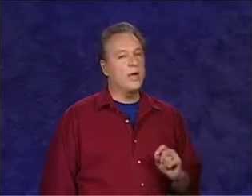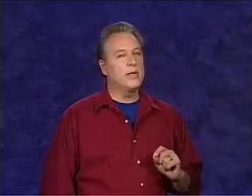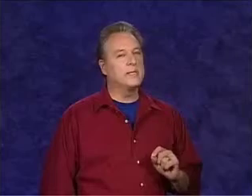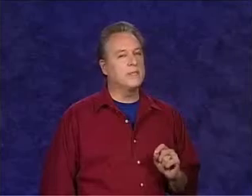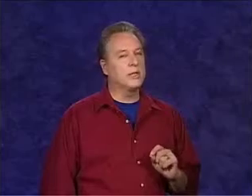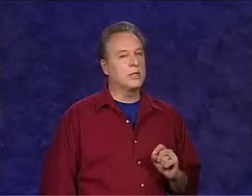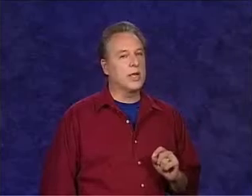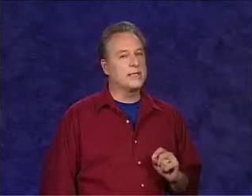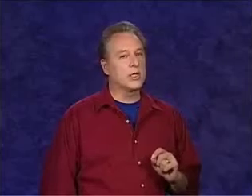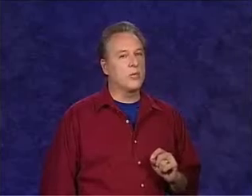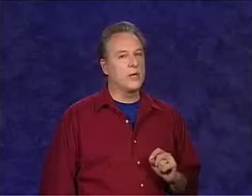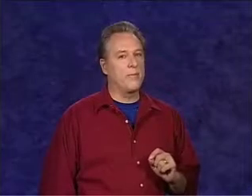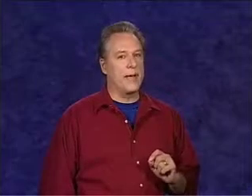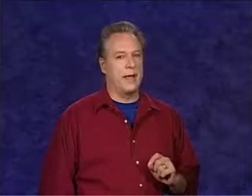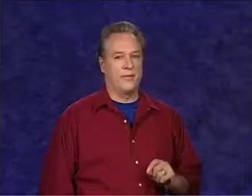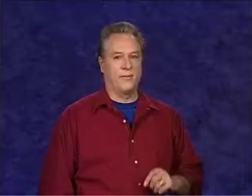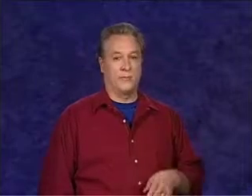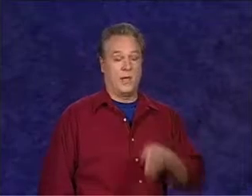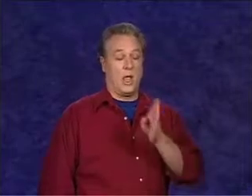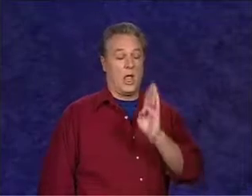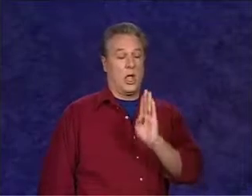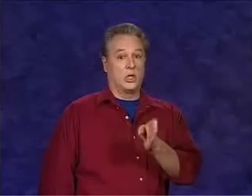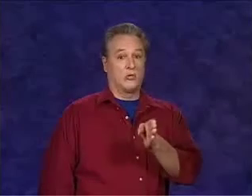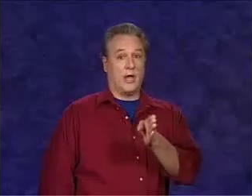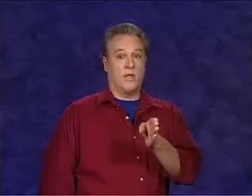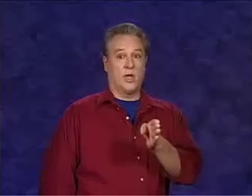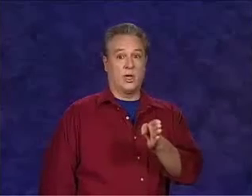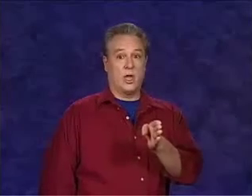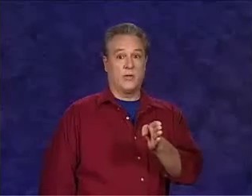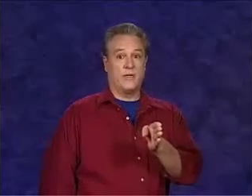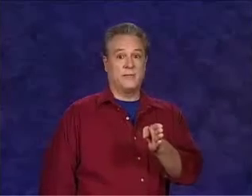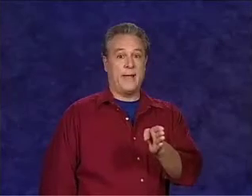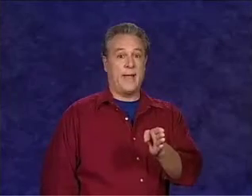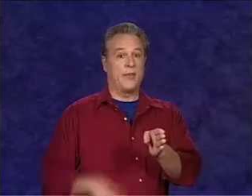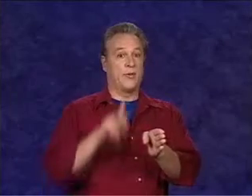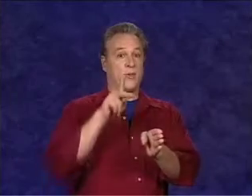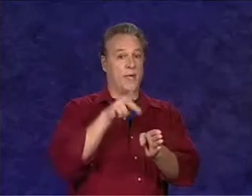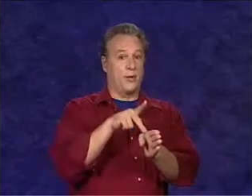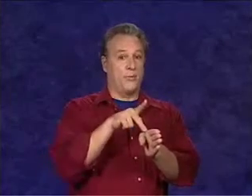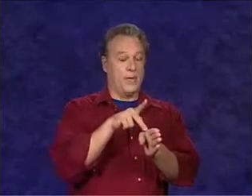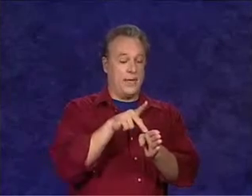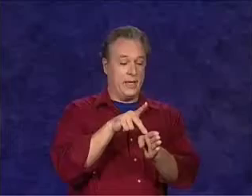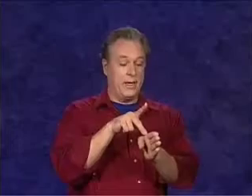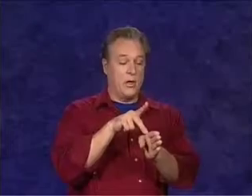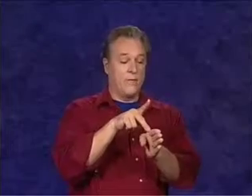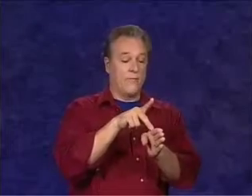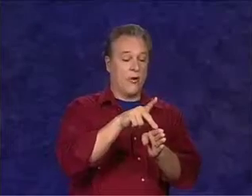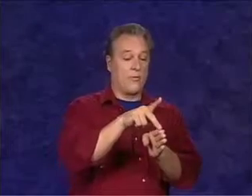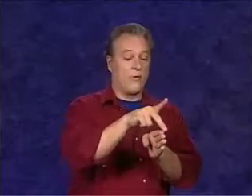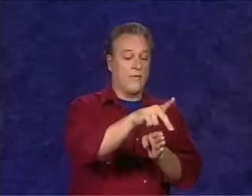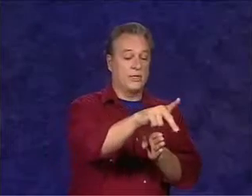very specialized career path. Travel along this path with the letter P for